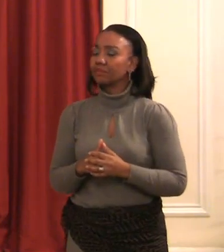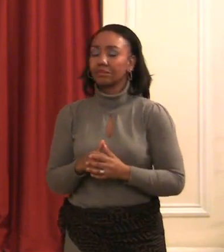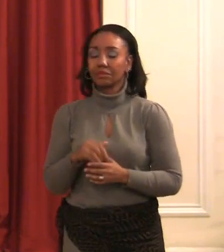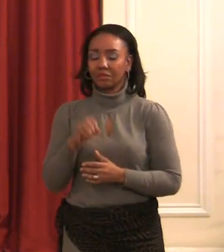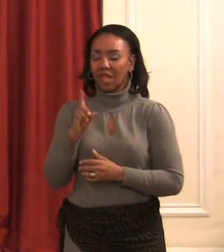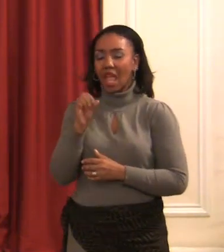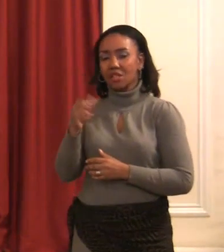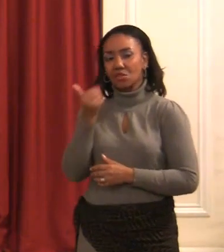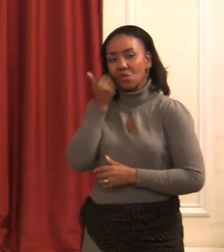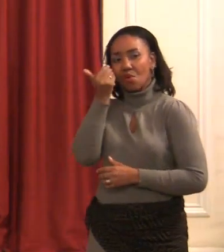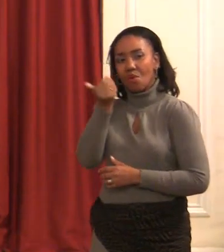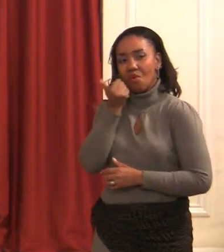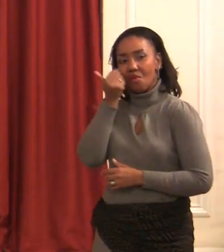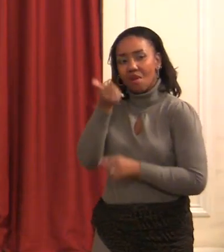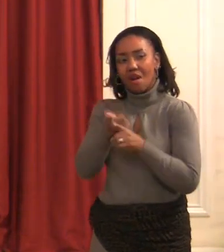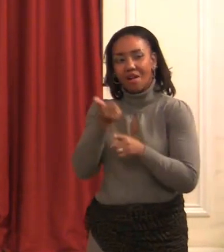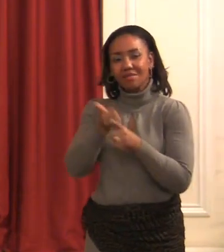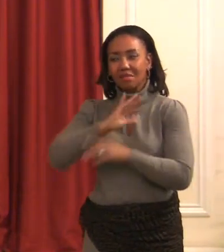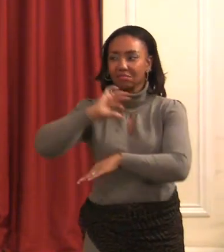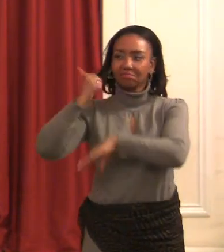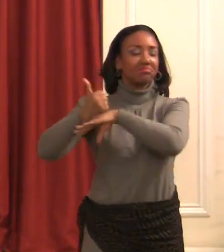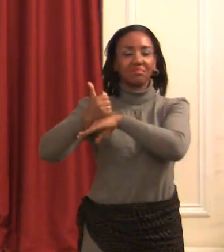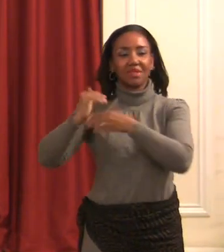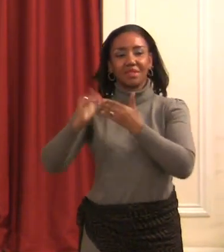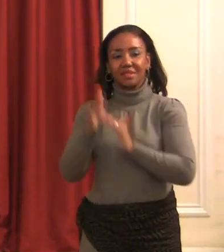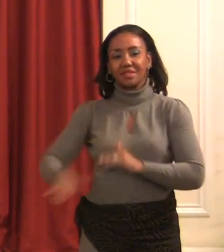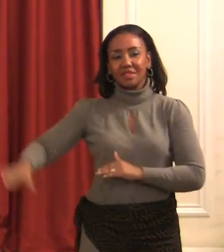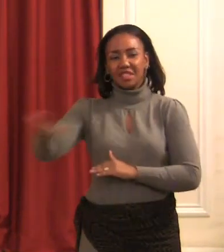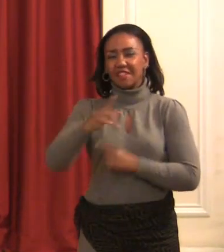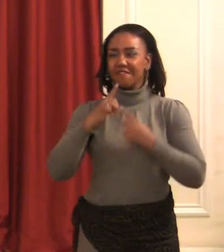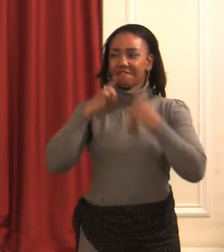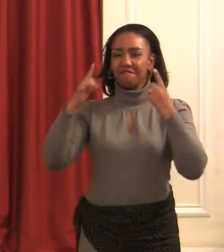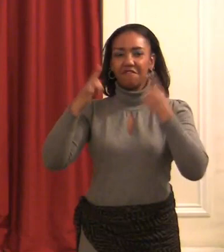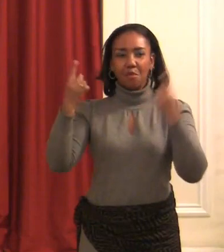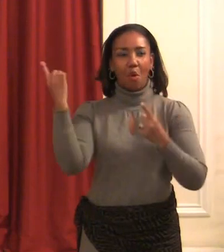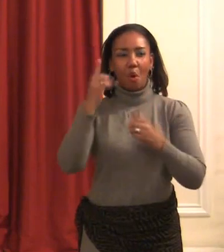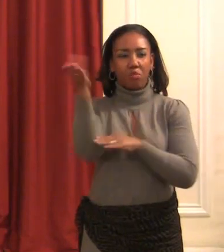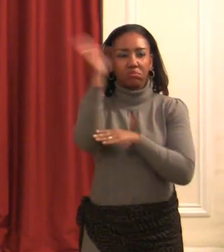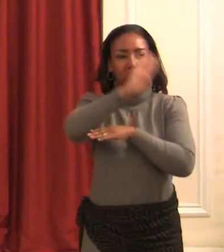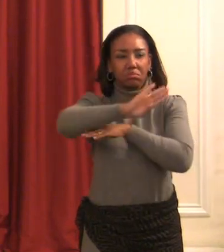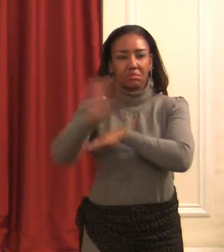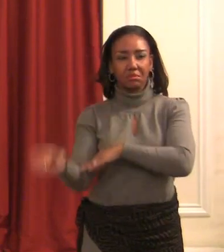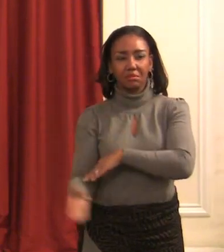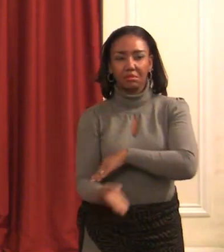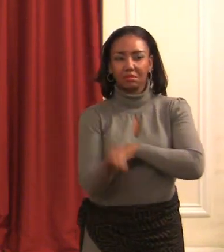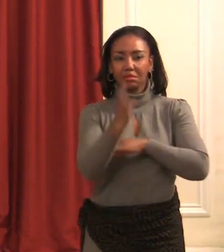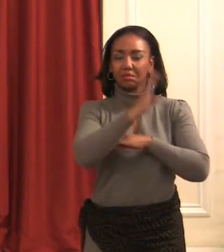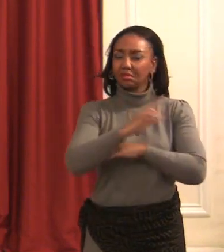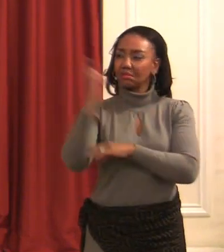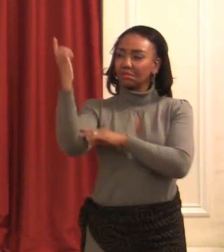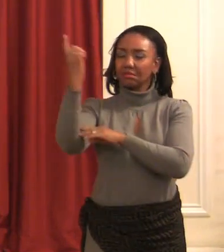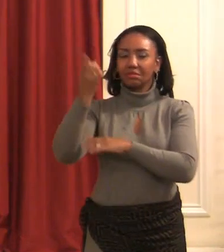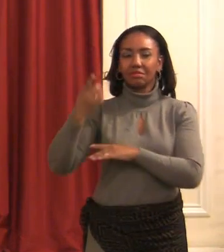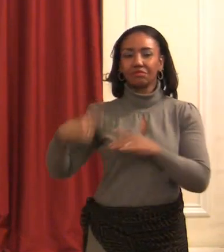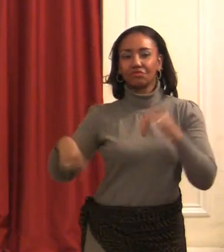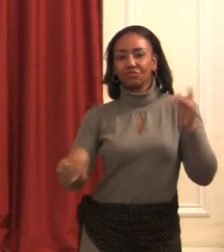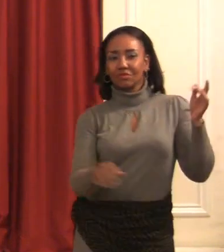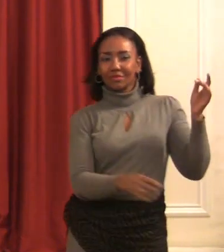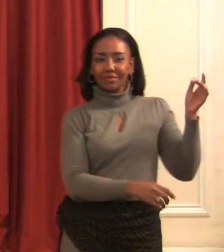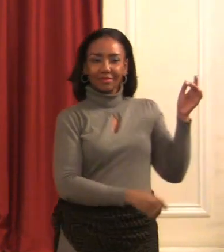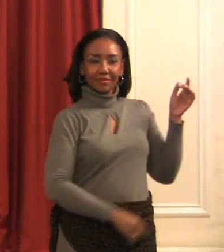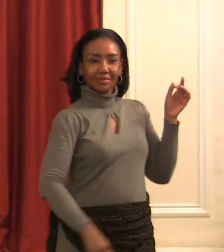Esther the whore had been a fixture in Tulsa and could be spotted day in and day out, wrapped around light